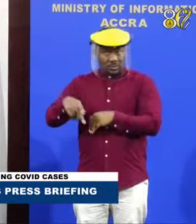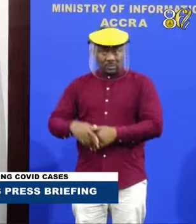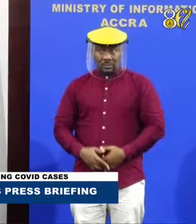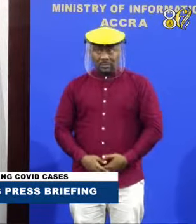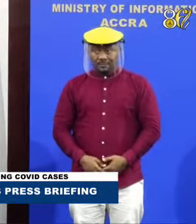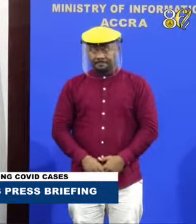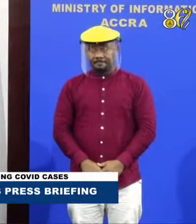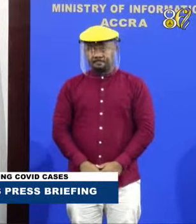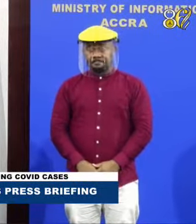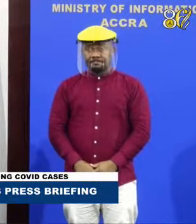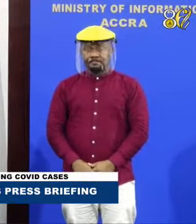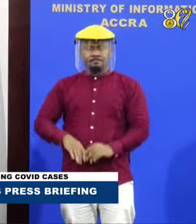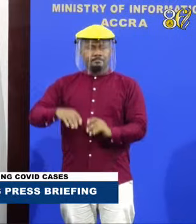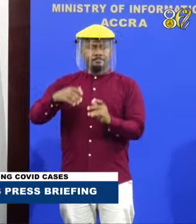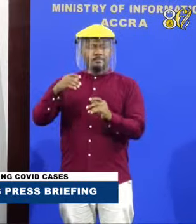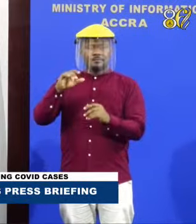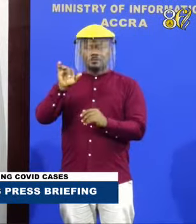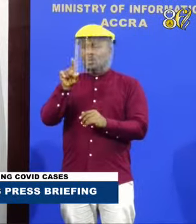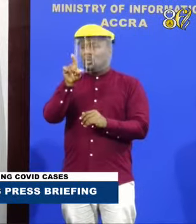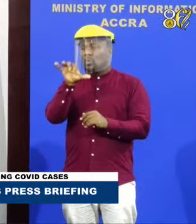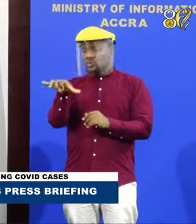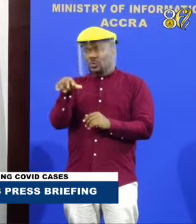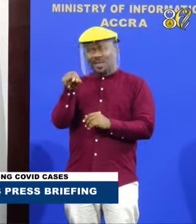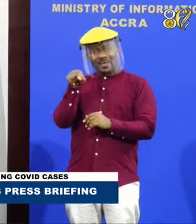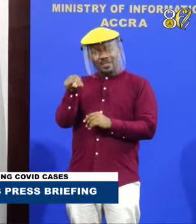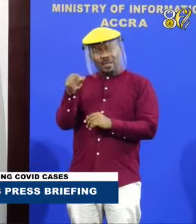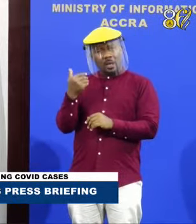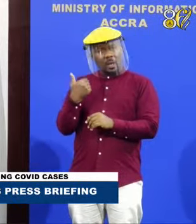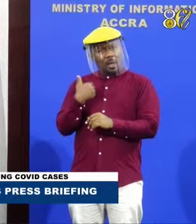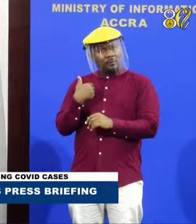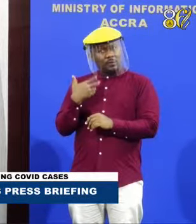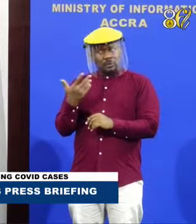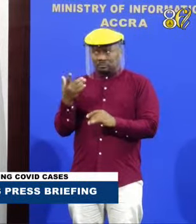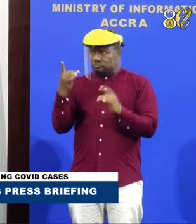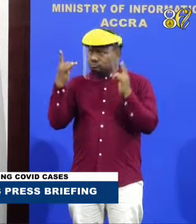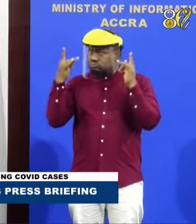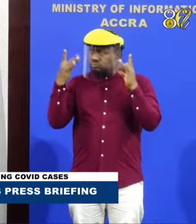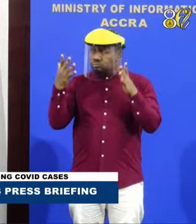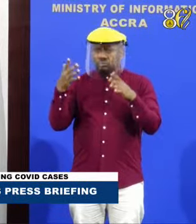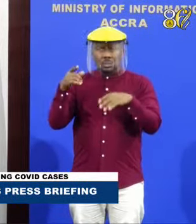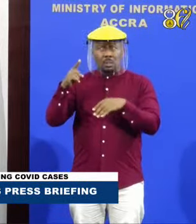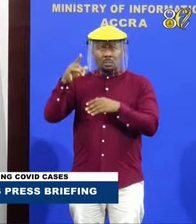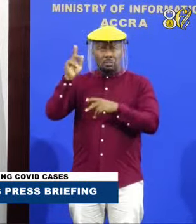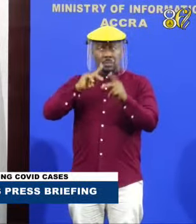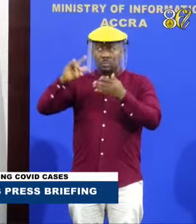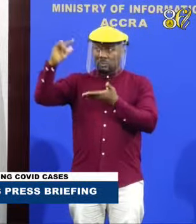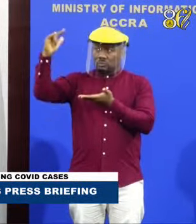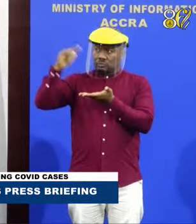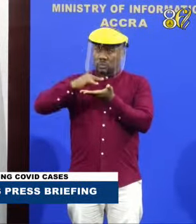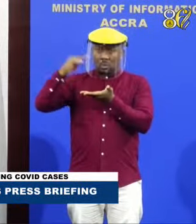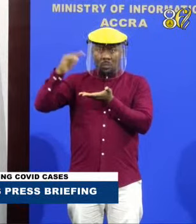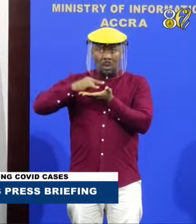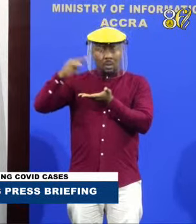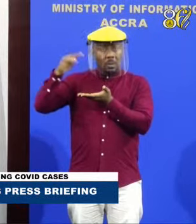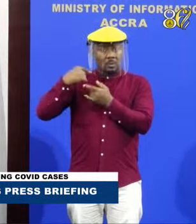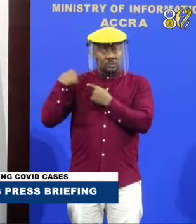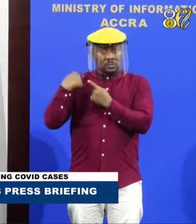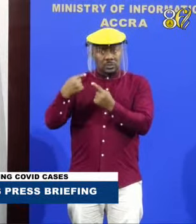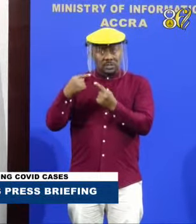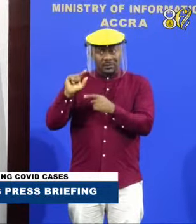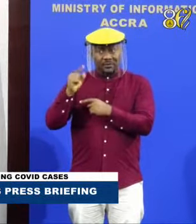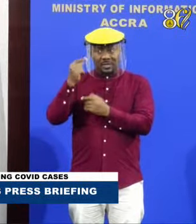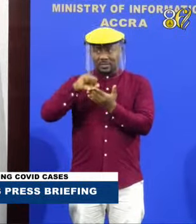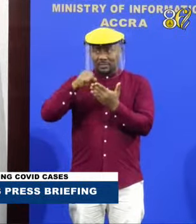The month of July, they recorded the highest number of cases among our international airports since the 1st of